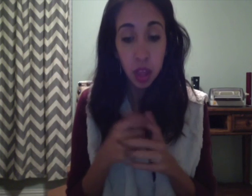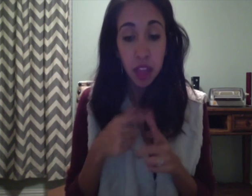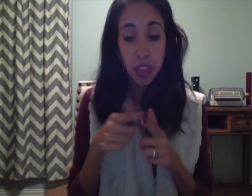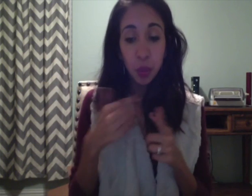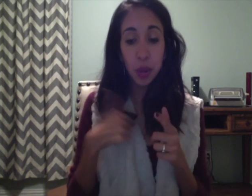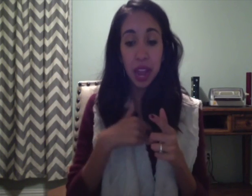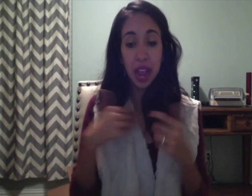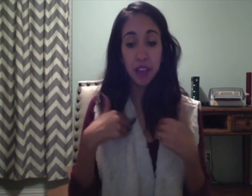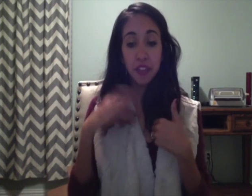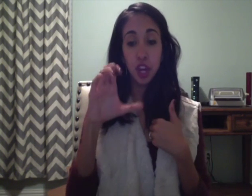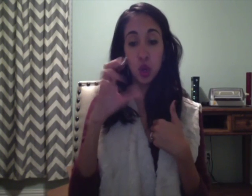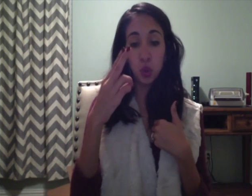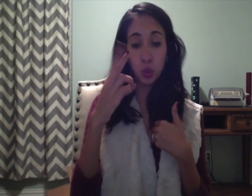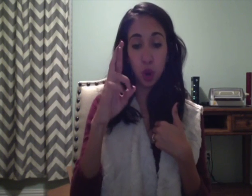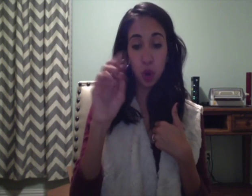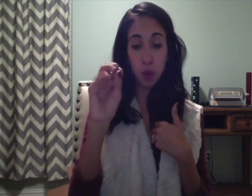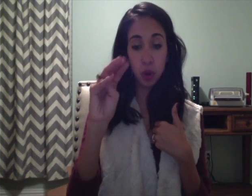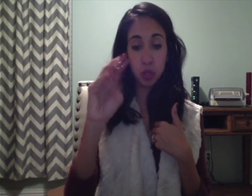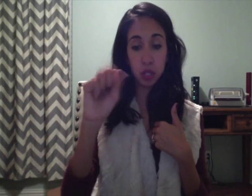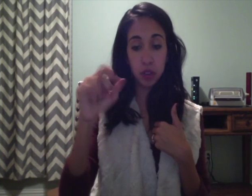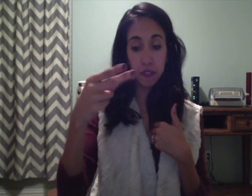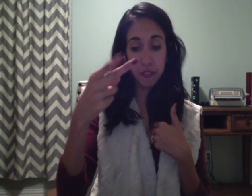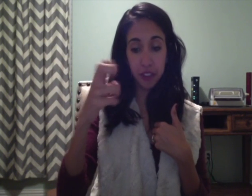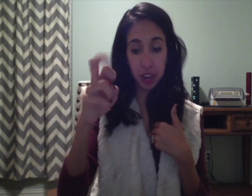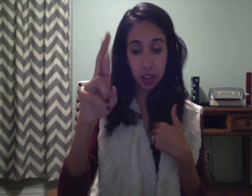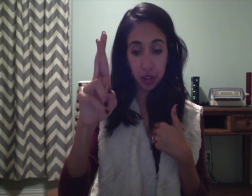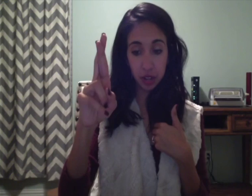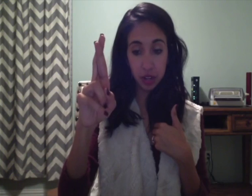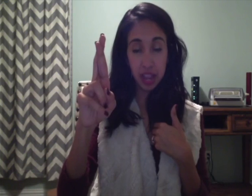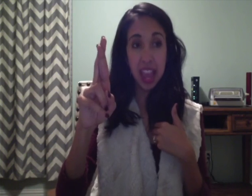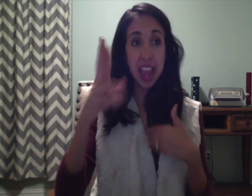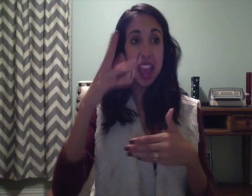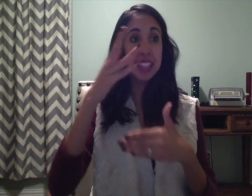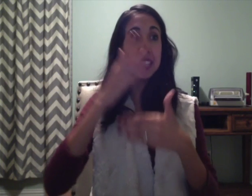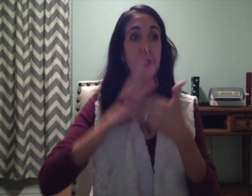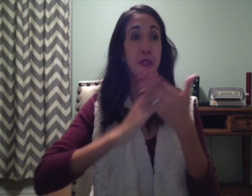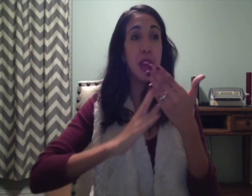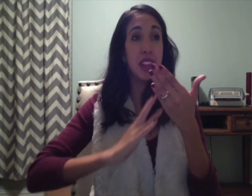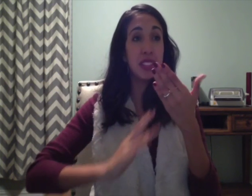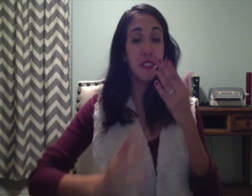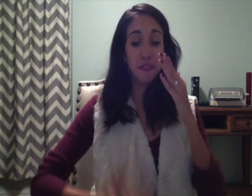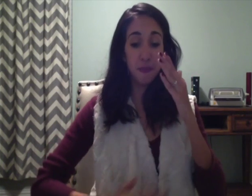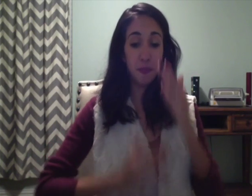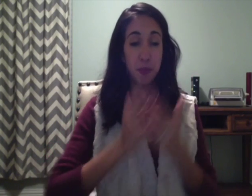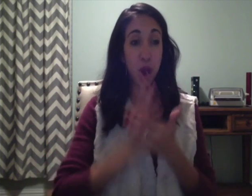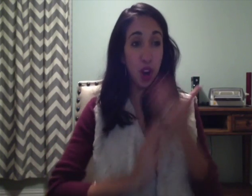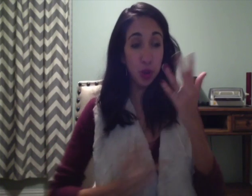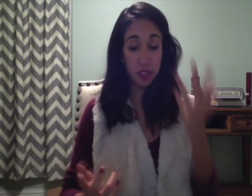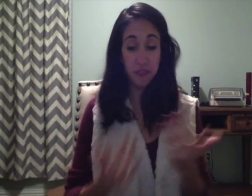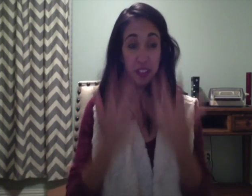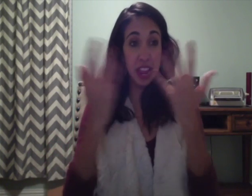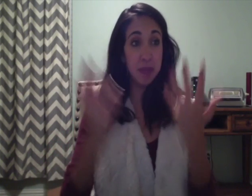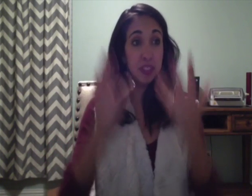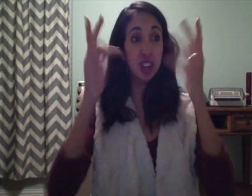Then we have the chromosphere. It's the part with the flames that are